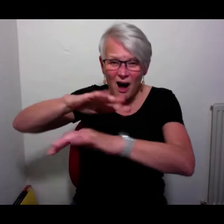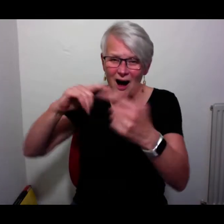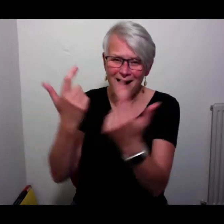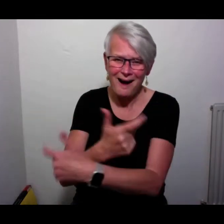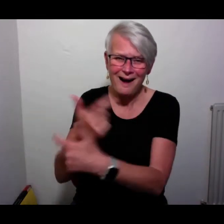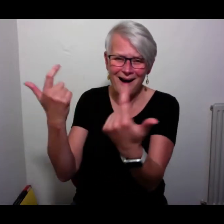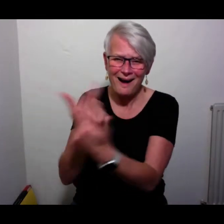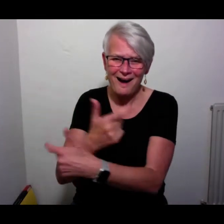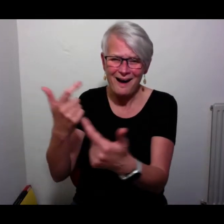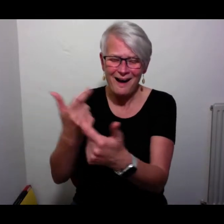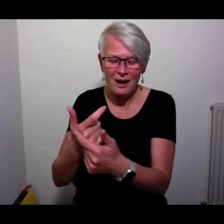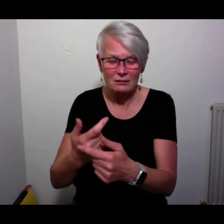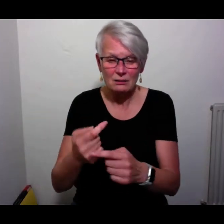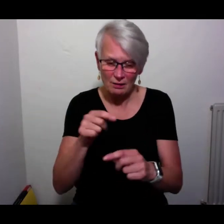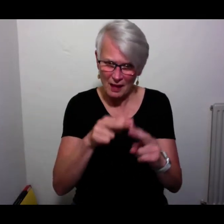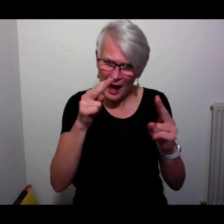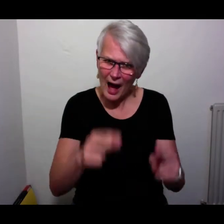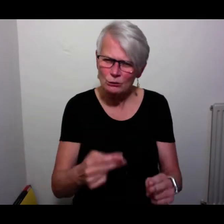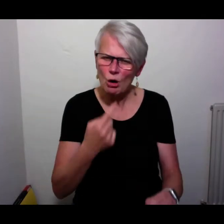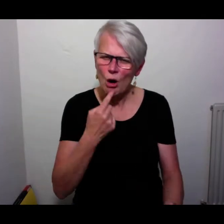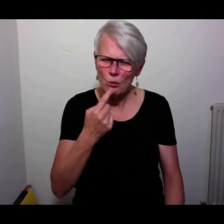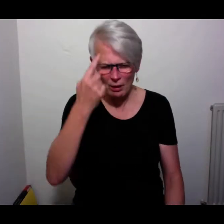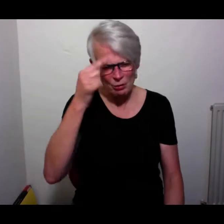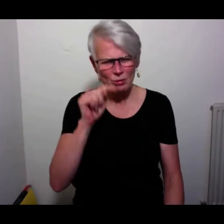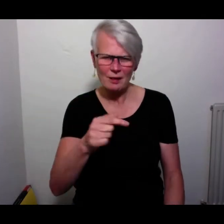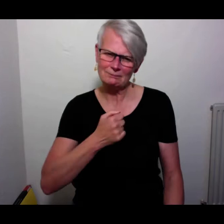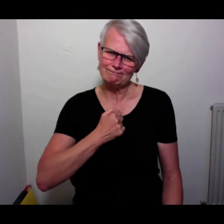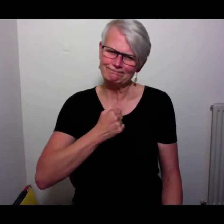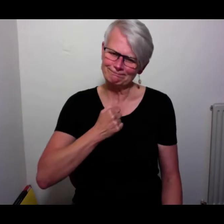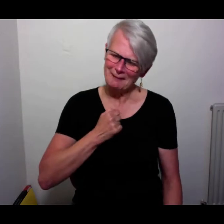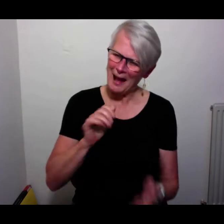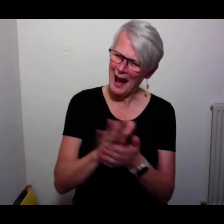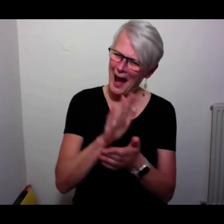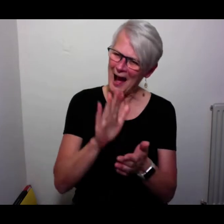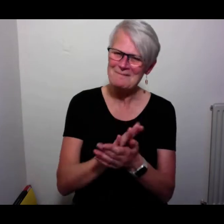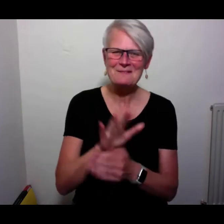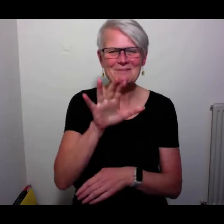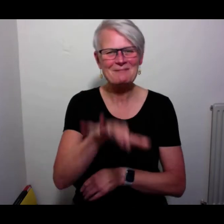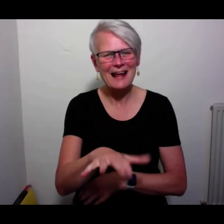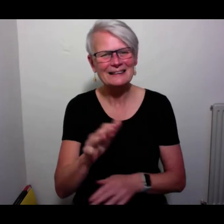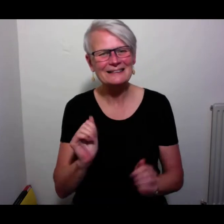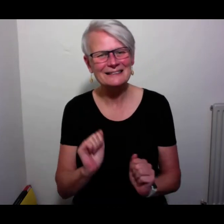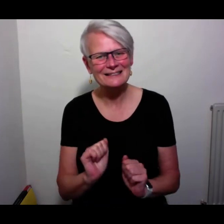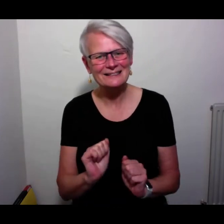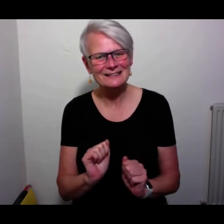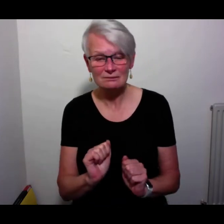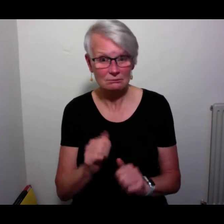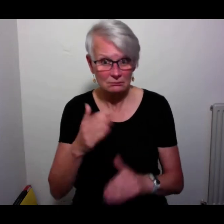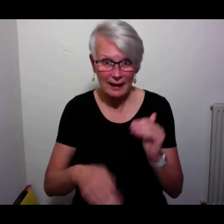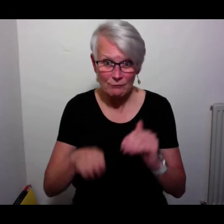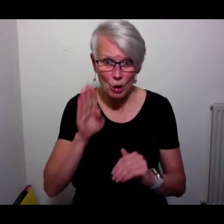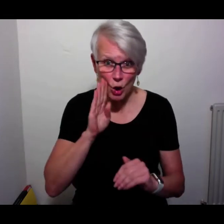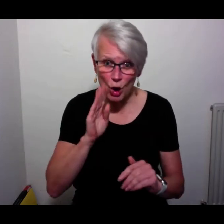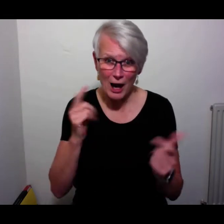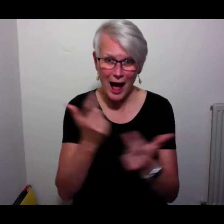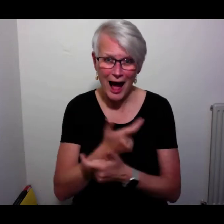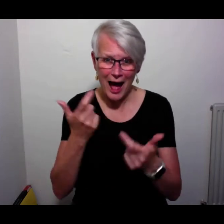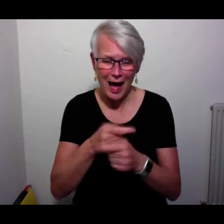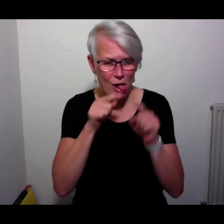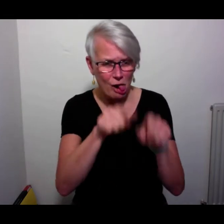that I had previously associated with happy stuff. I'd never ever heard it targeted at another